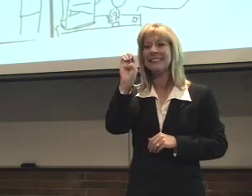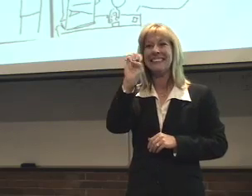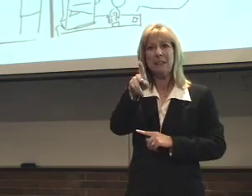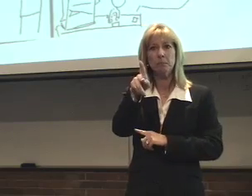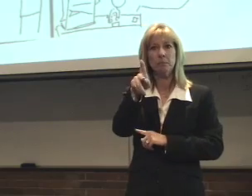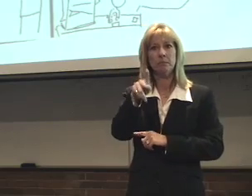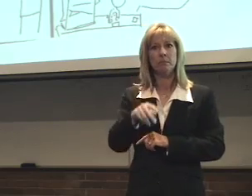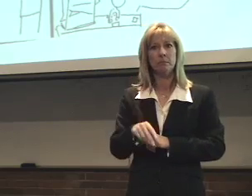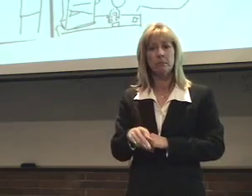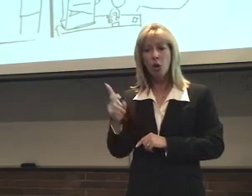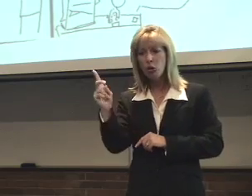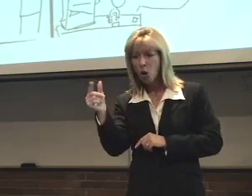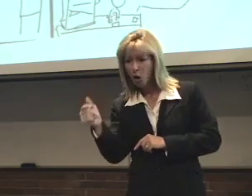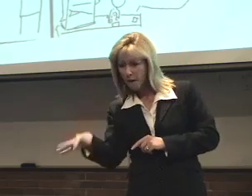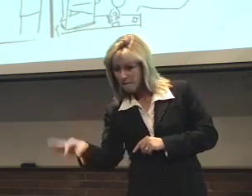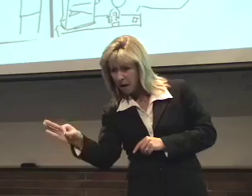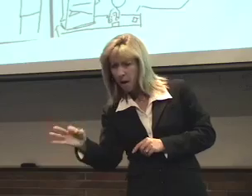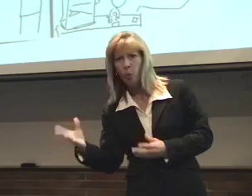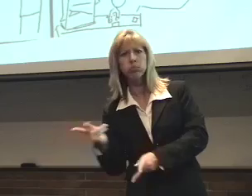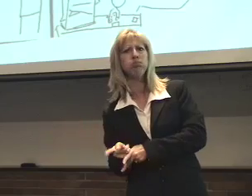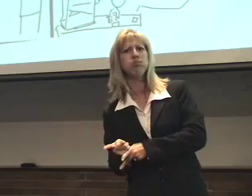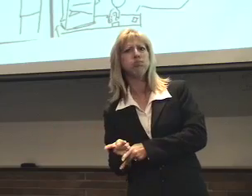it. This is funny because